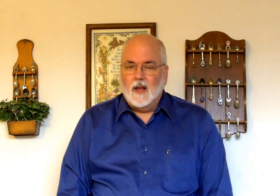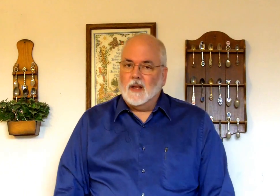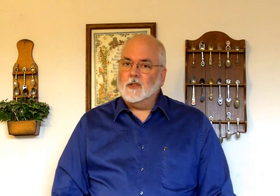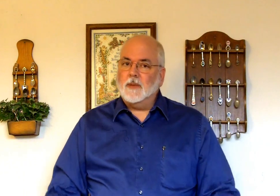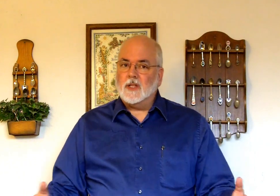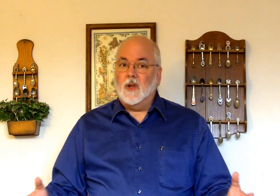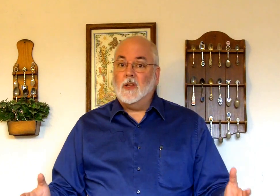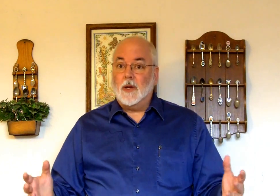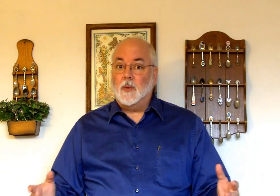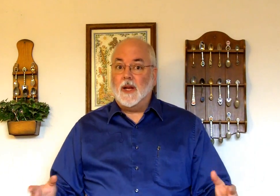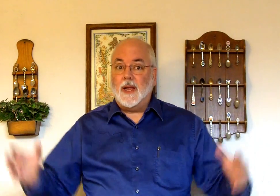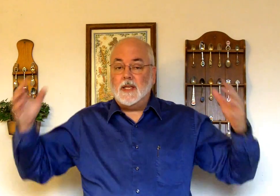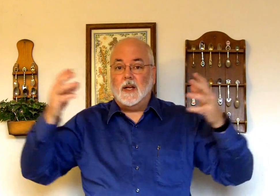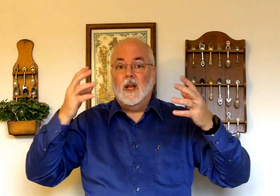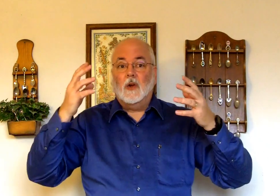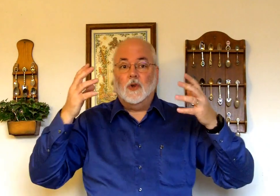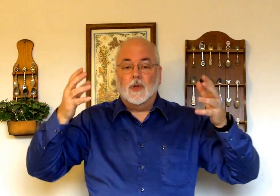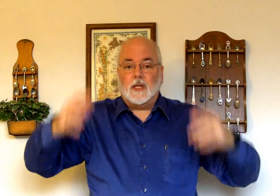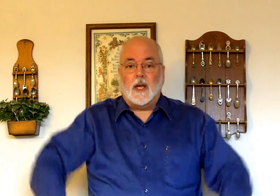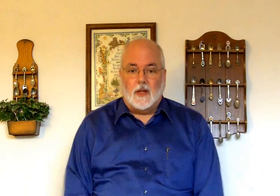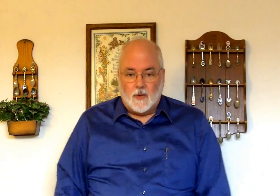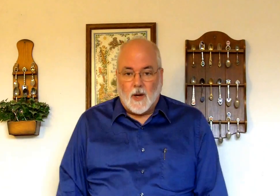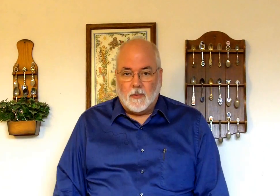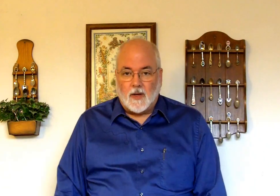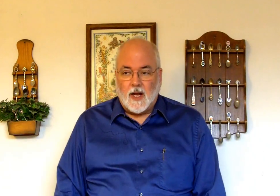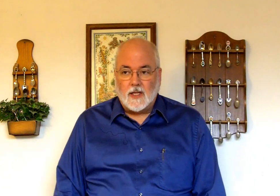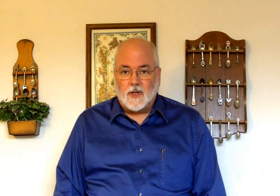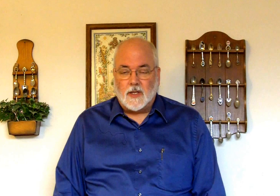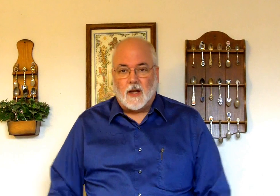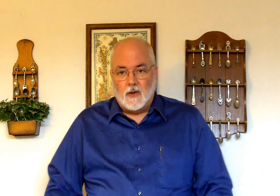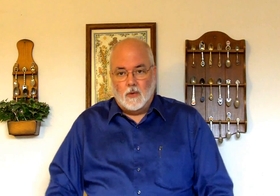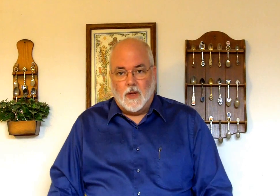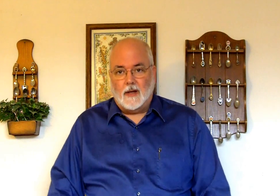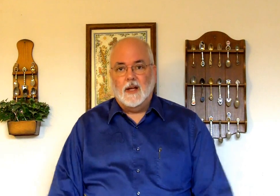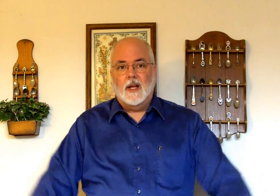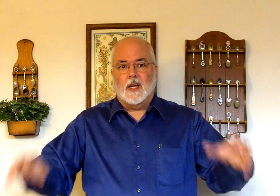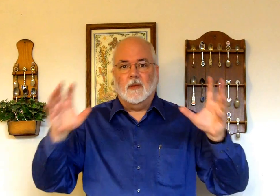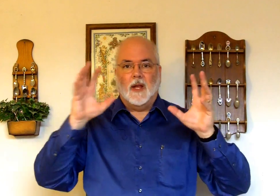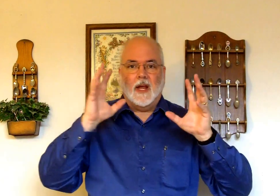This will be a song that will be really easy to do the sign and then drop them hands to your side. Don't do that. Keep